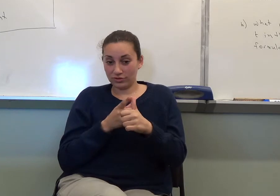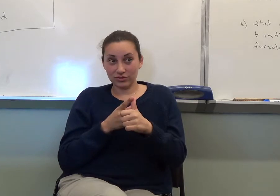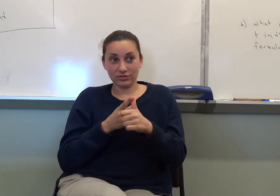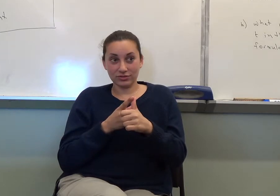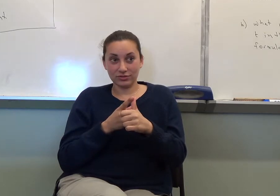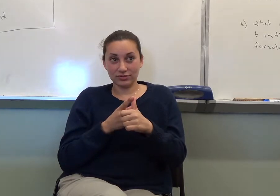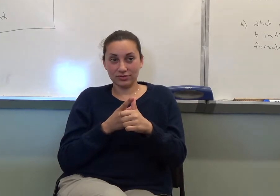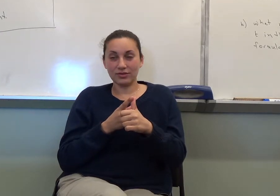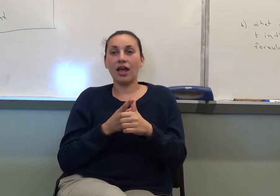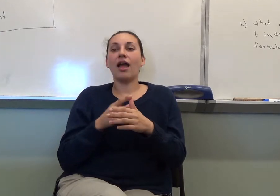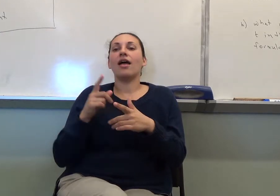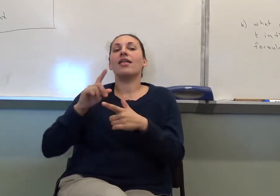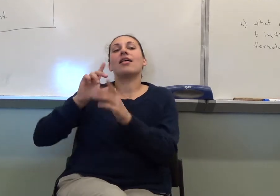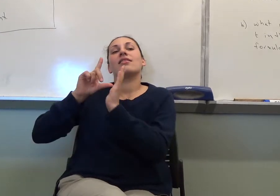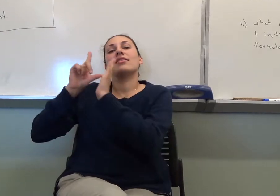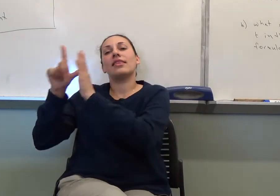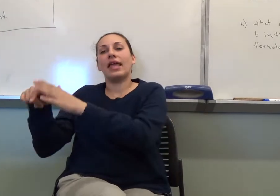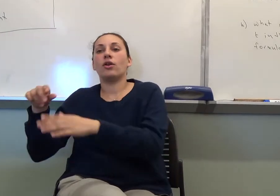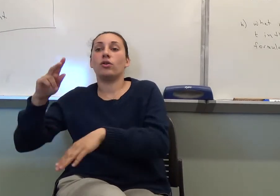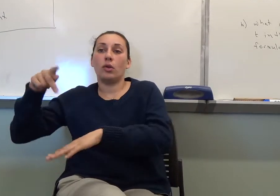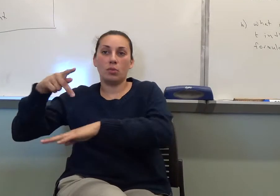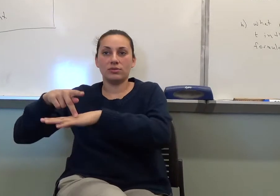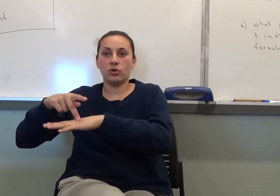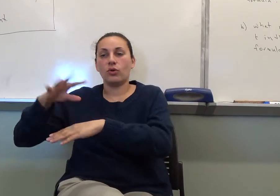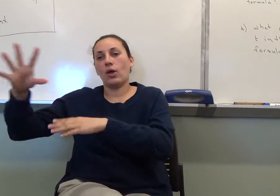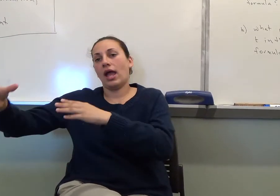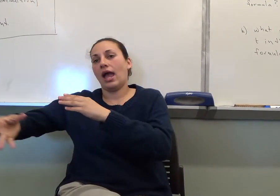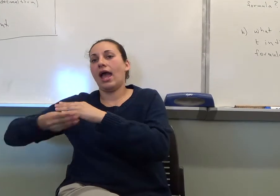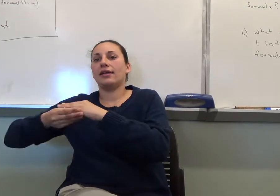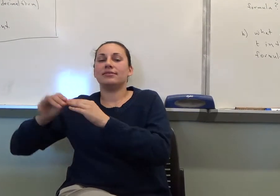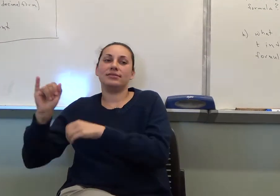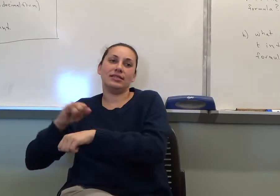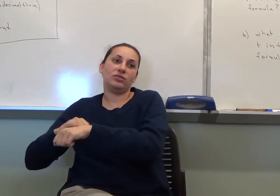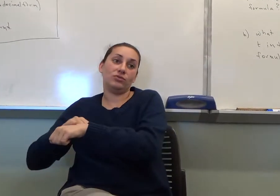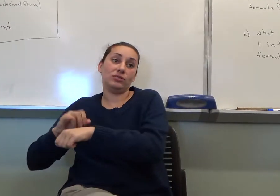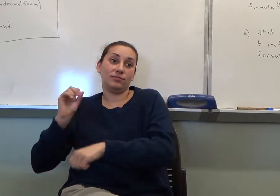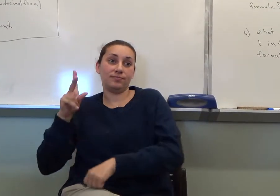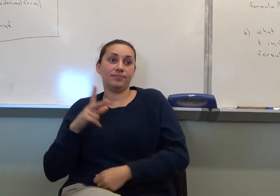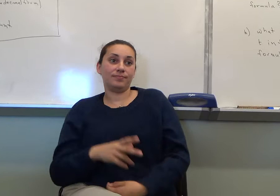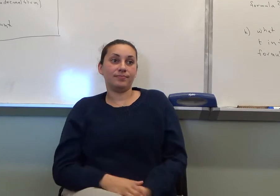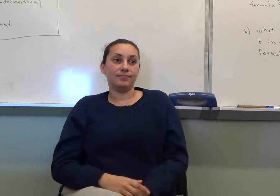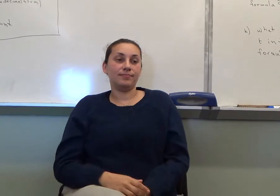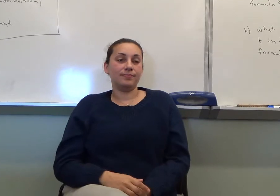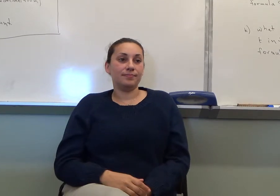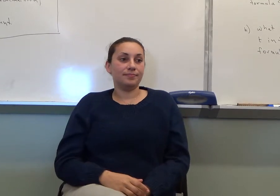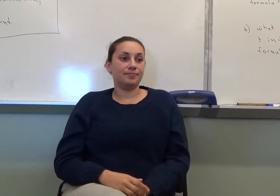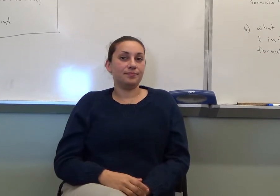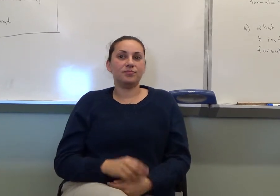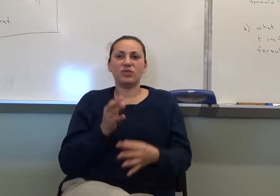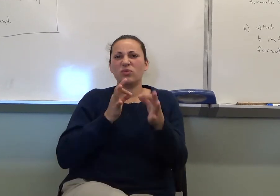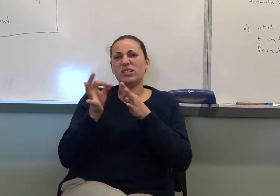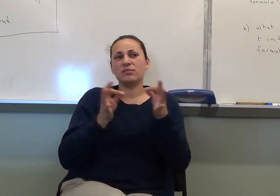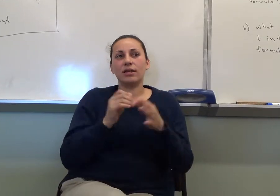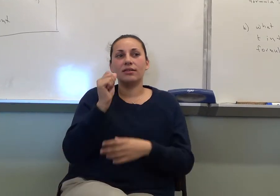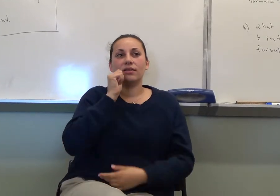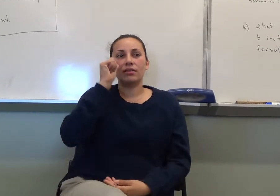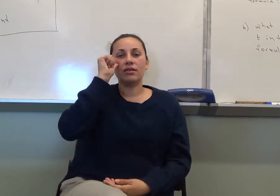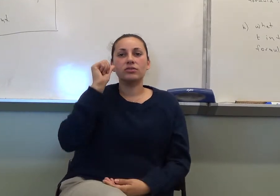to the principal to get the total amount. And so we talked about that yesterday, and